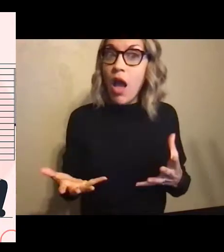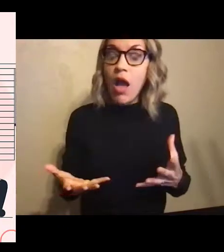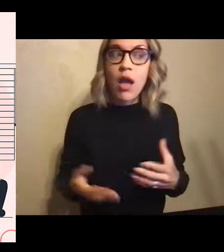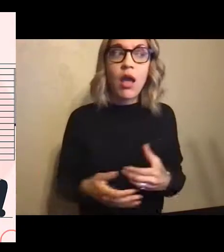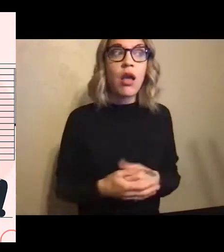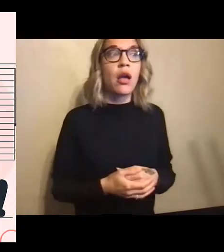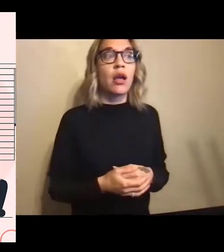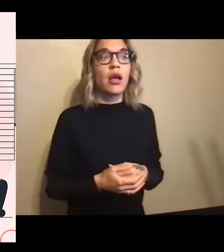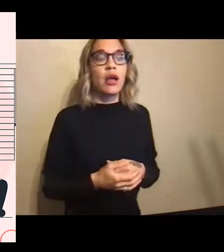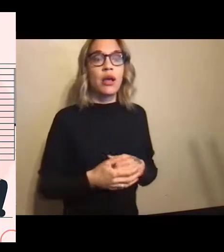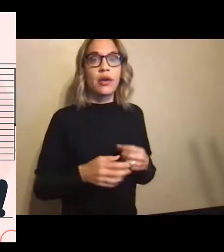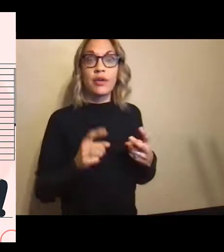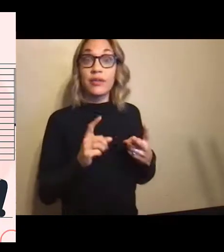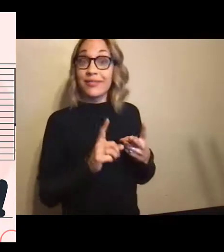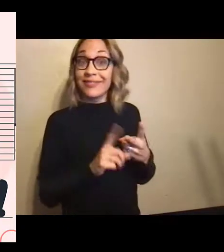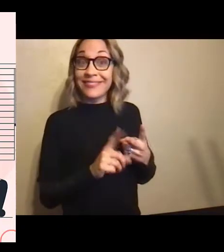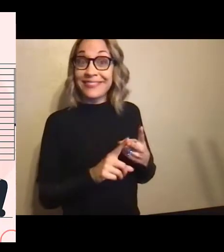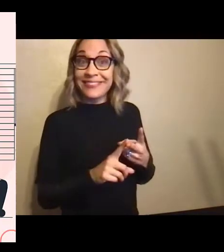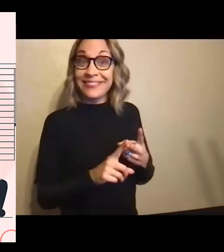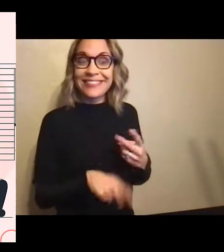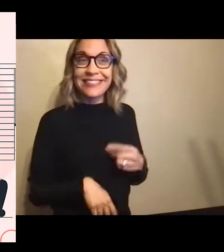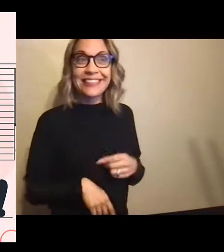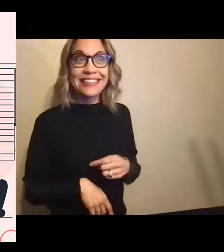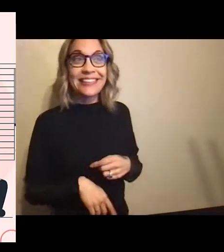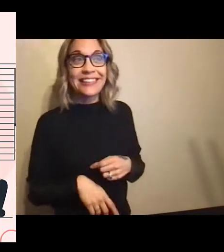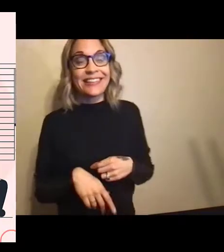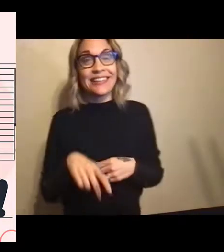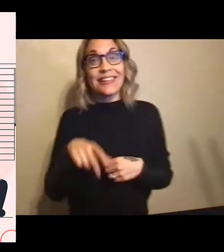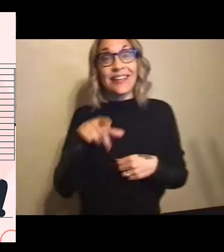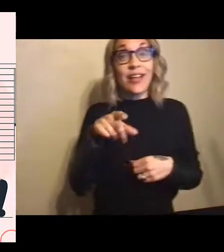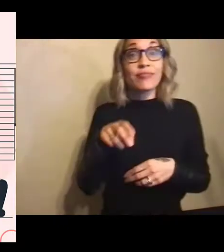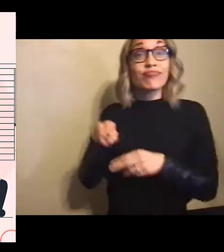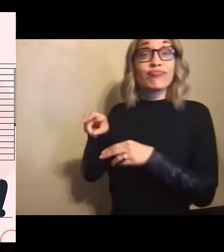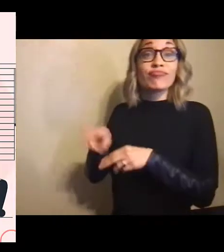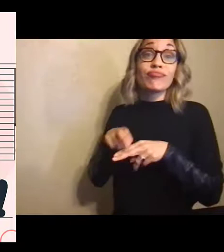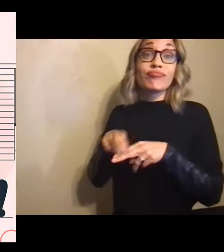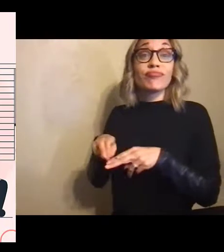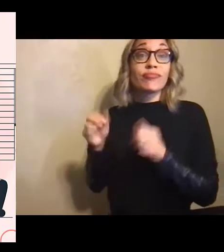self-esteem is increased because of your ability to complete these check marks.